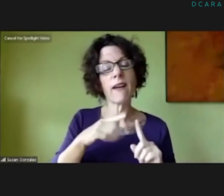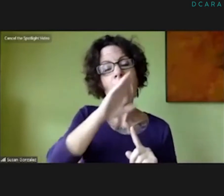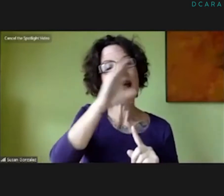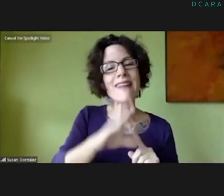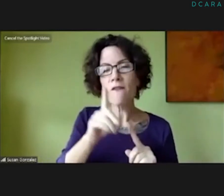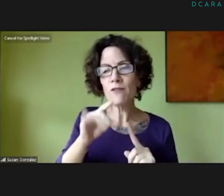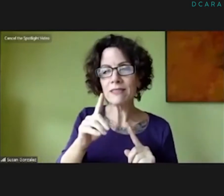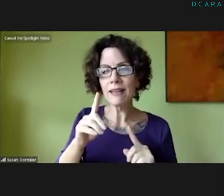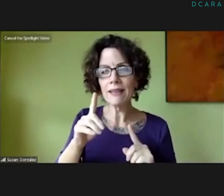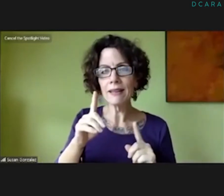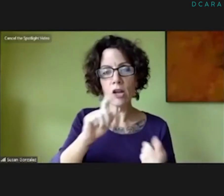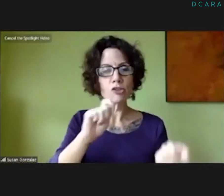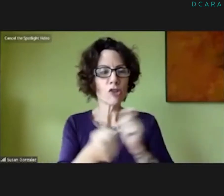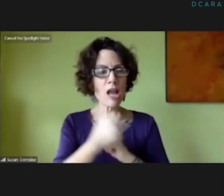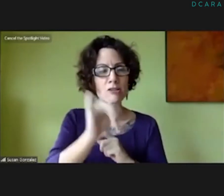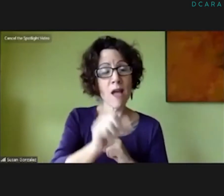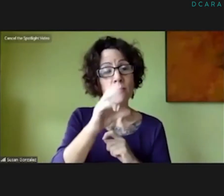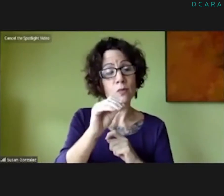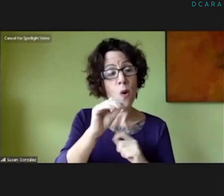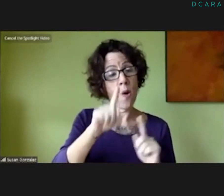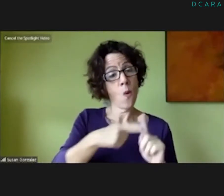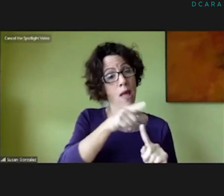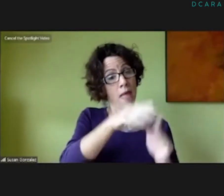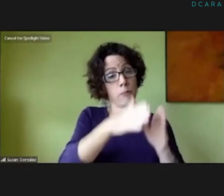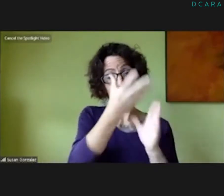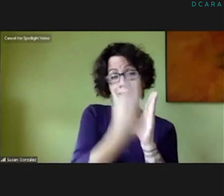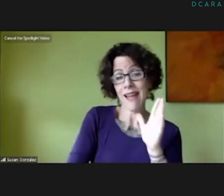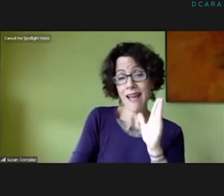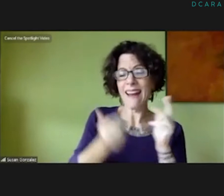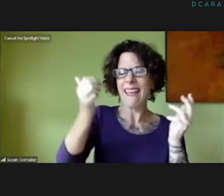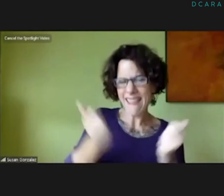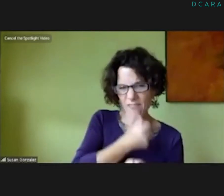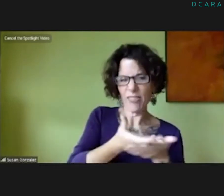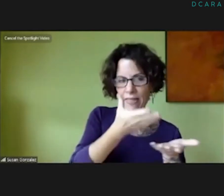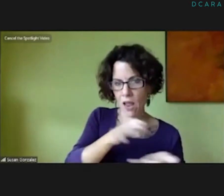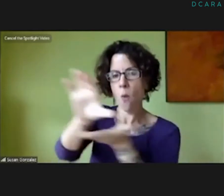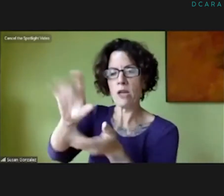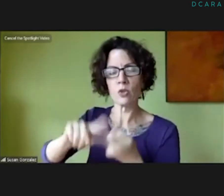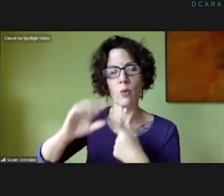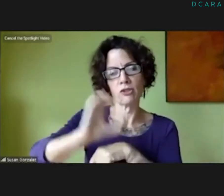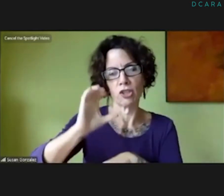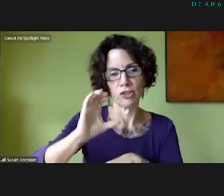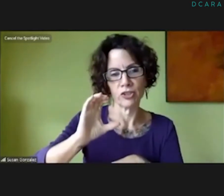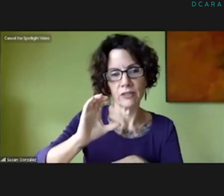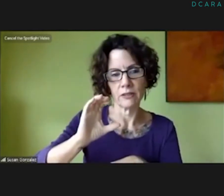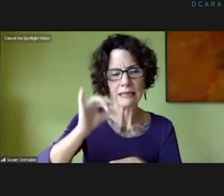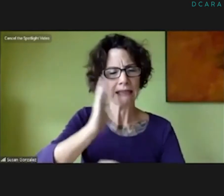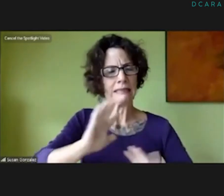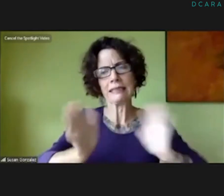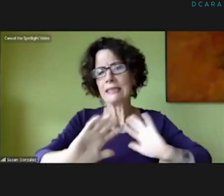Unfortunately, they never were able to reverse that, and when they passed away, everything went to the